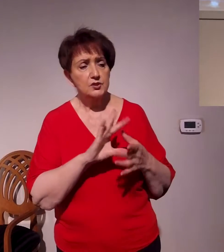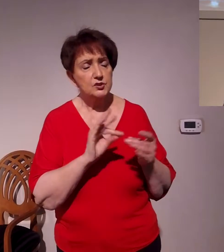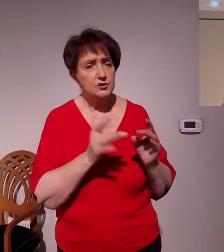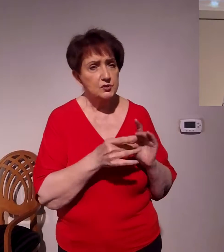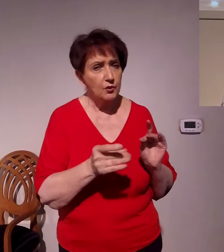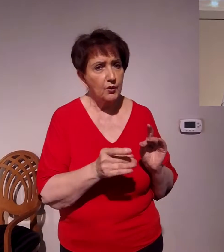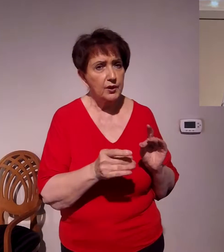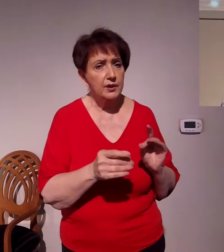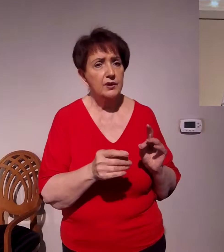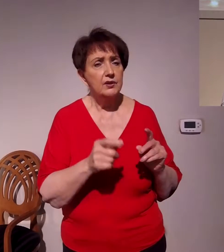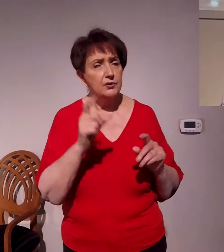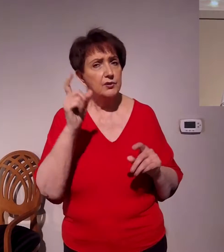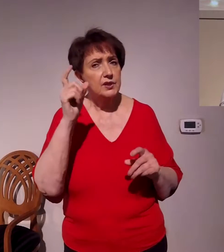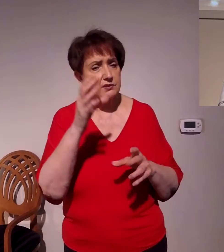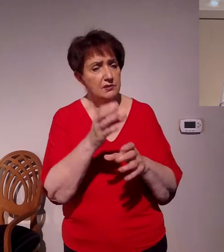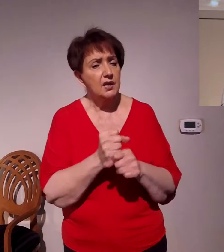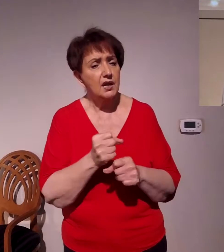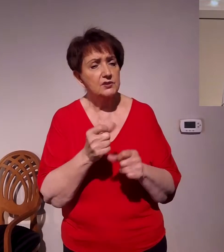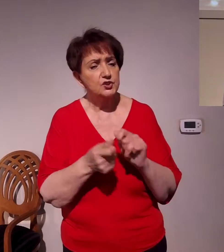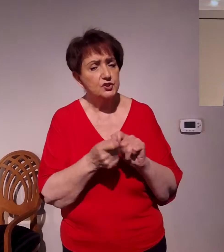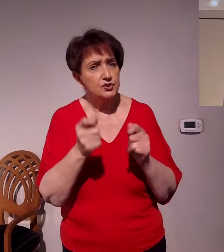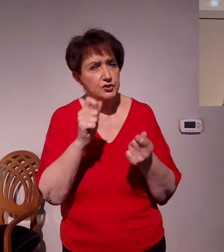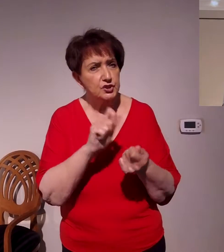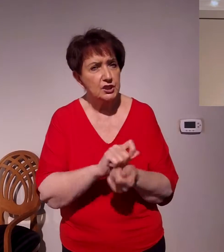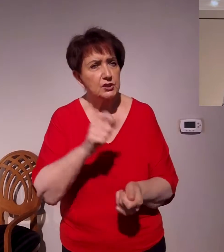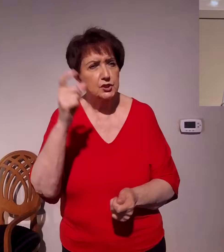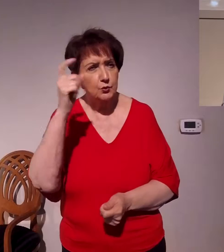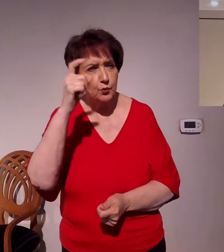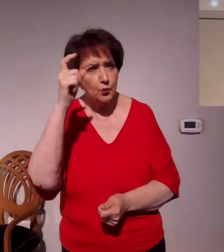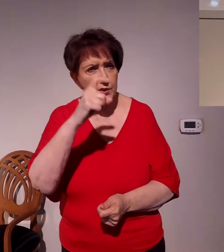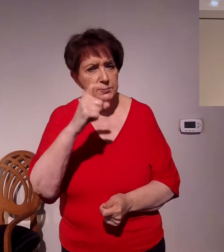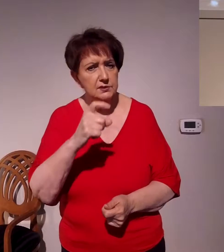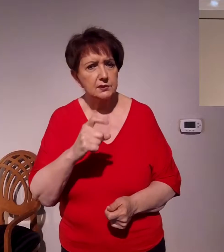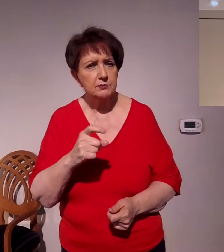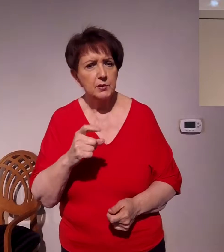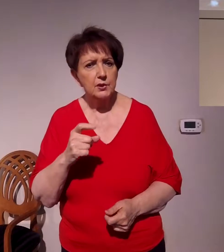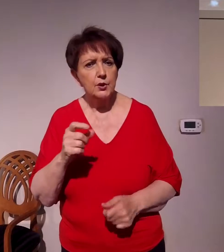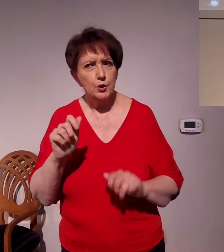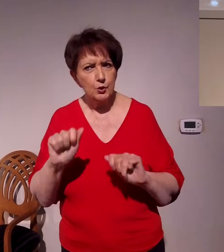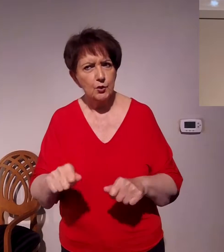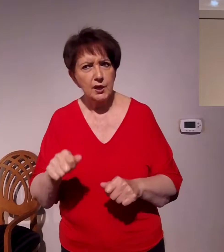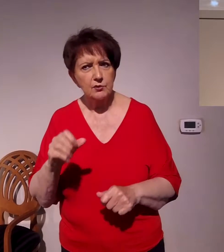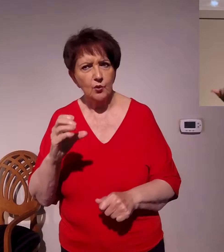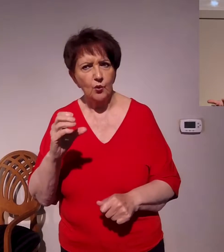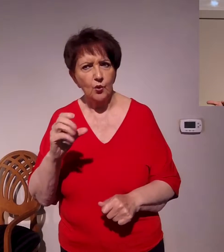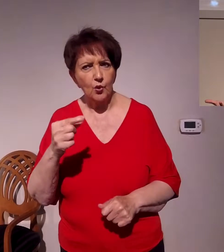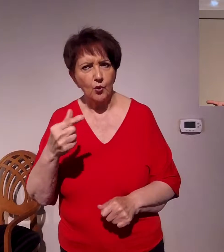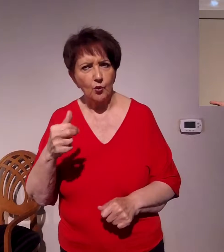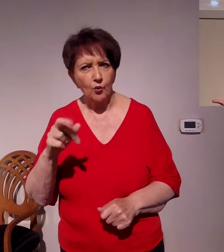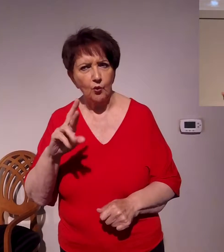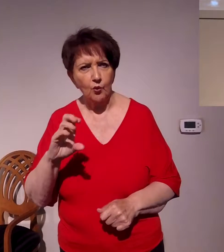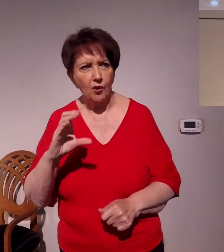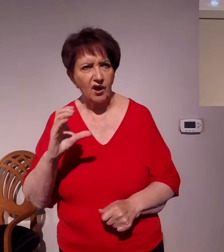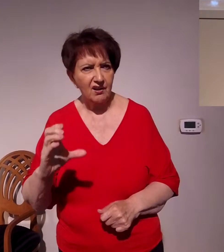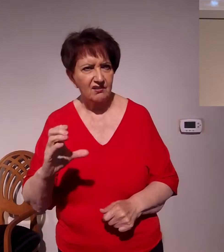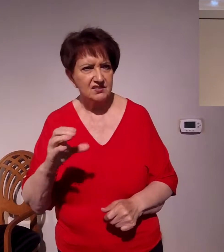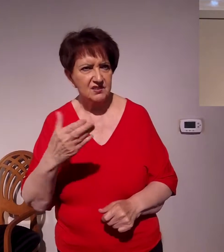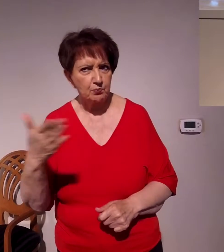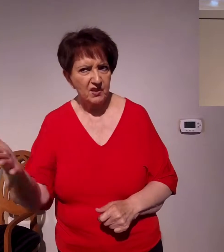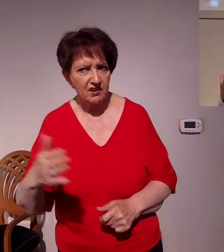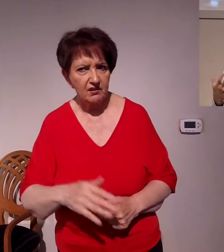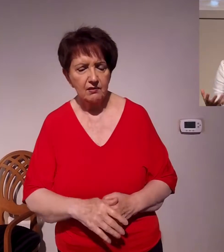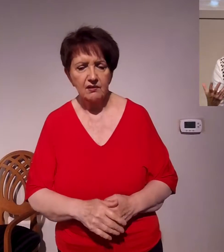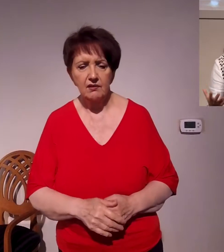get transformative wisdom out of them, you can actually grok something. It's like, what the heck is grok? So